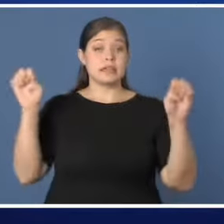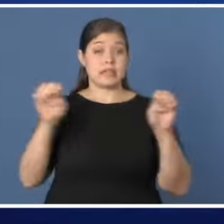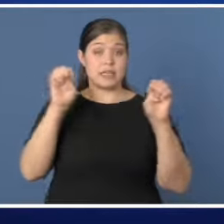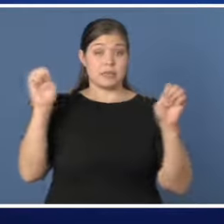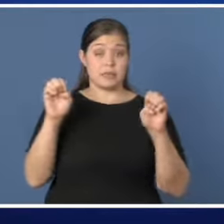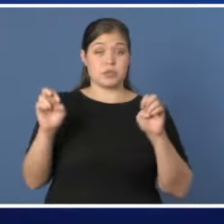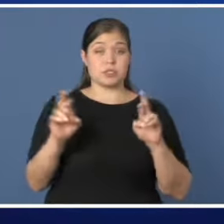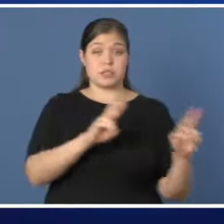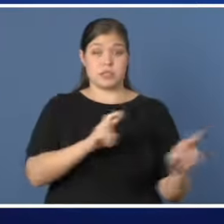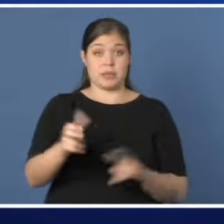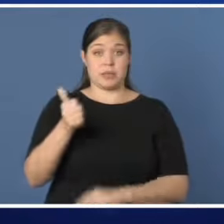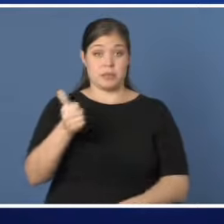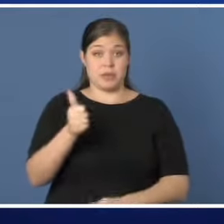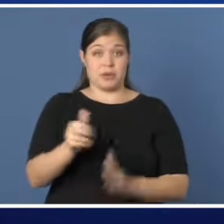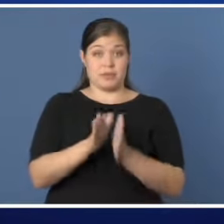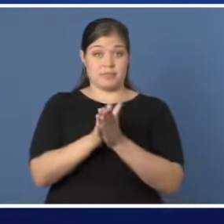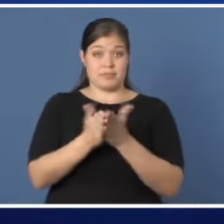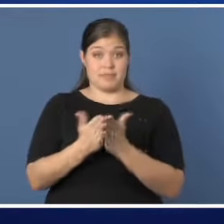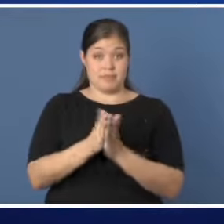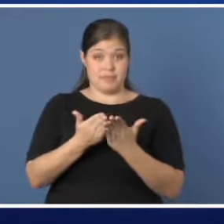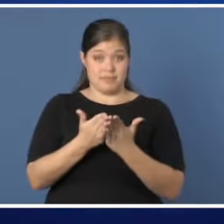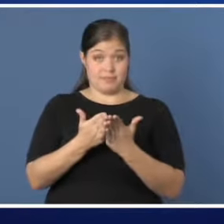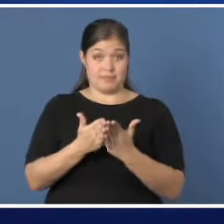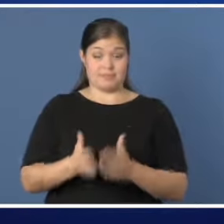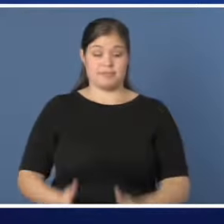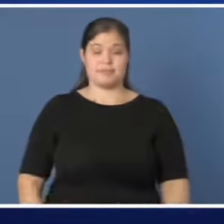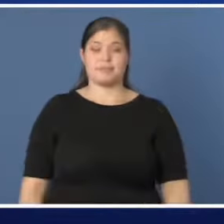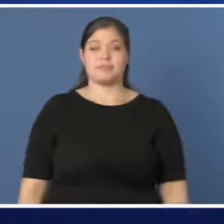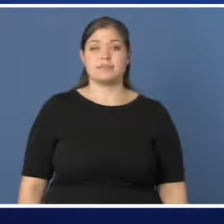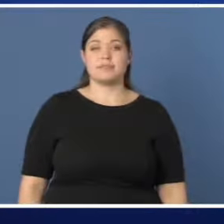Emergency Preparedness Manual.